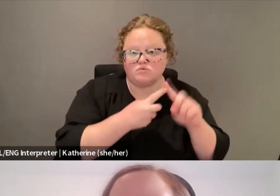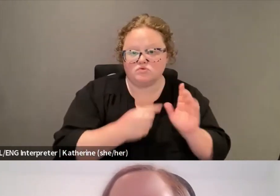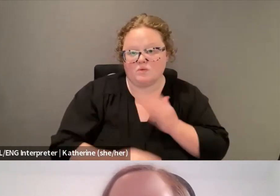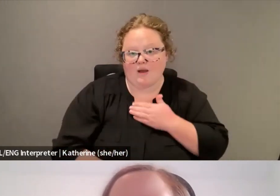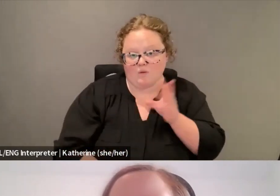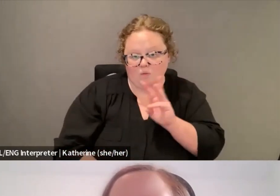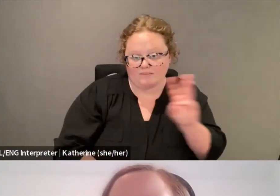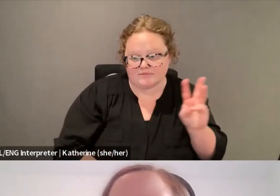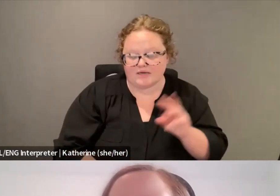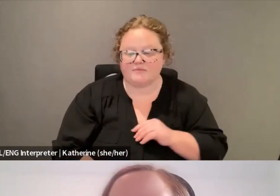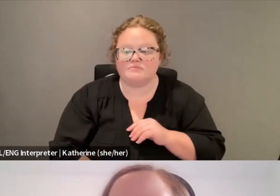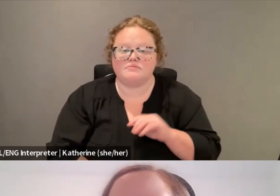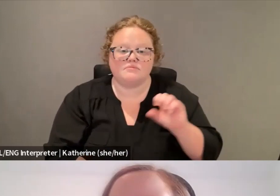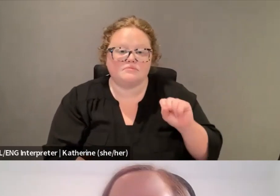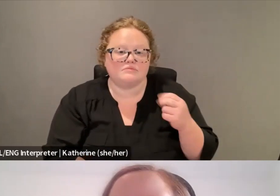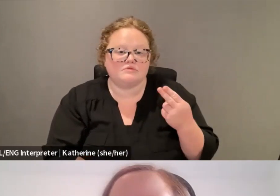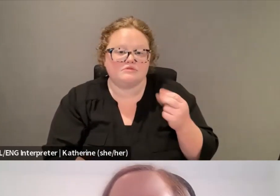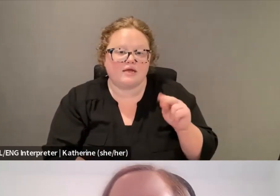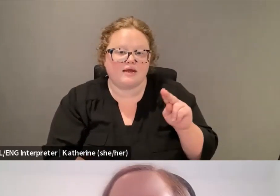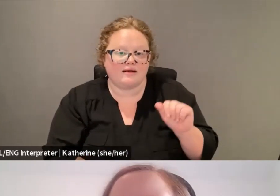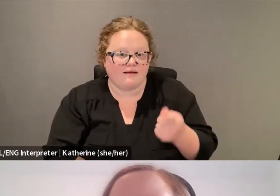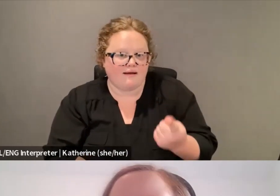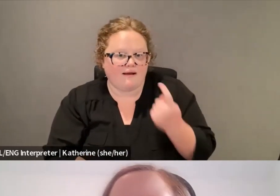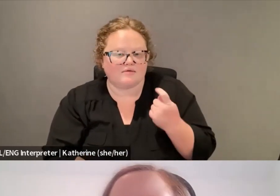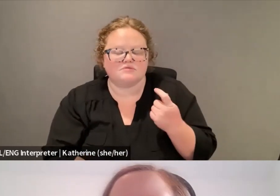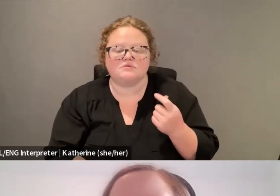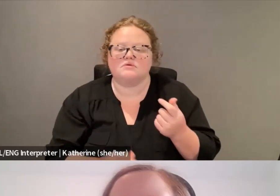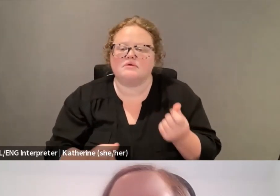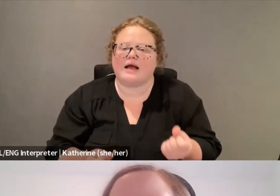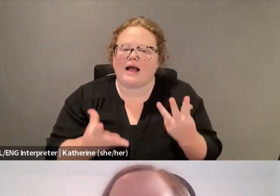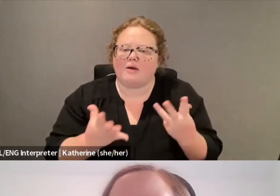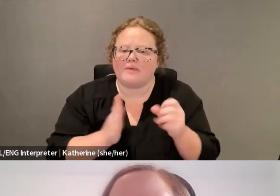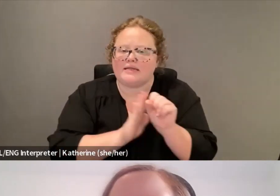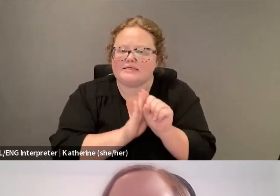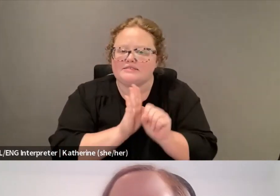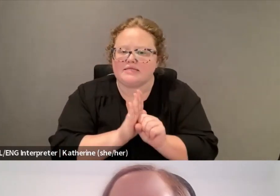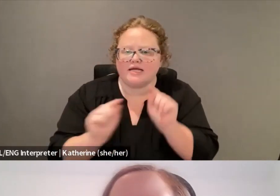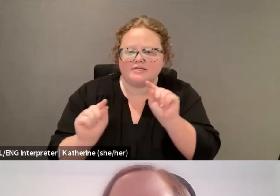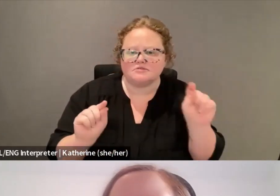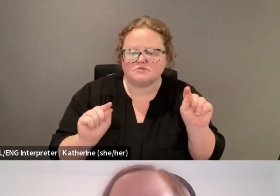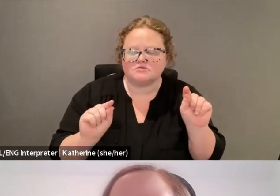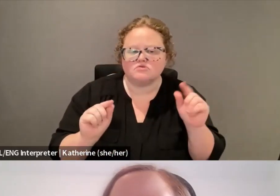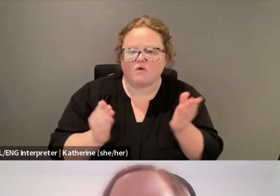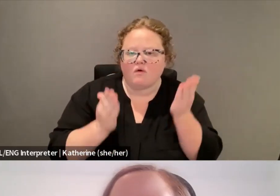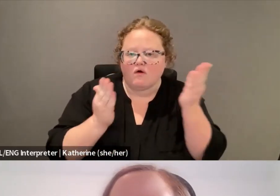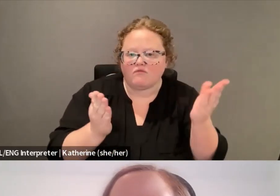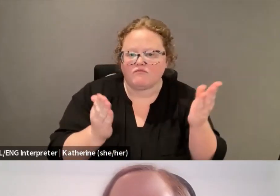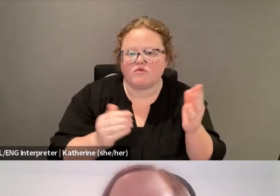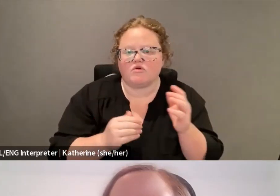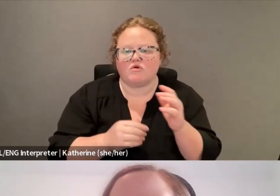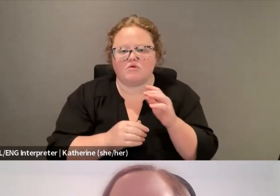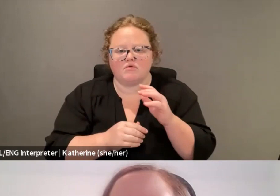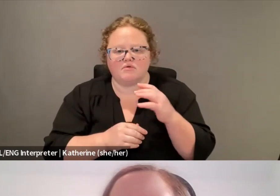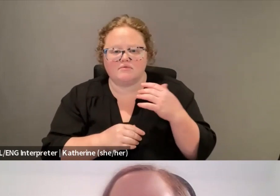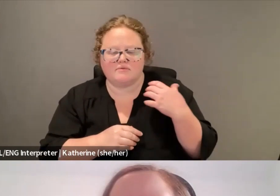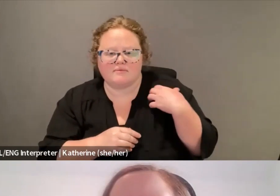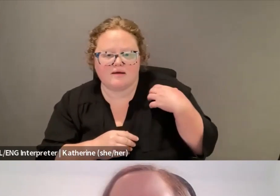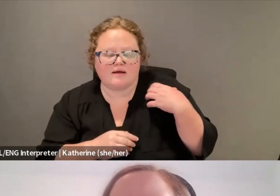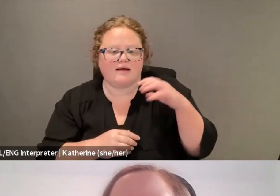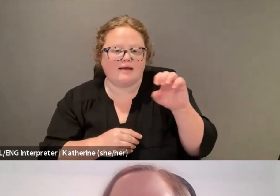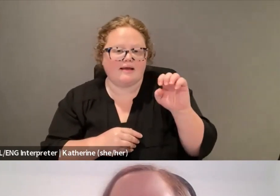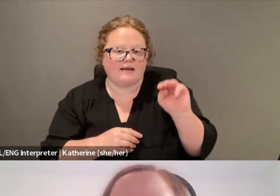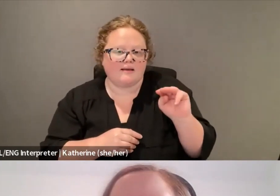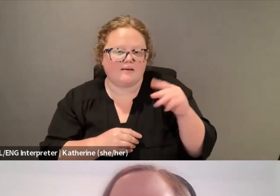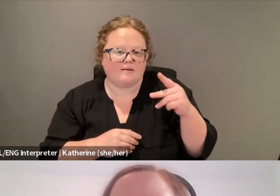Shana asks, how many states offer employer authority or budget authority? And I have no idea, but I'm